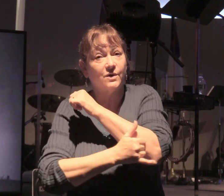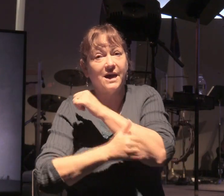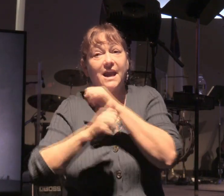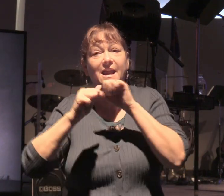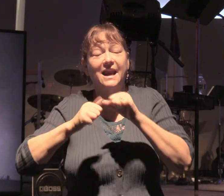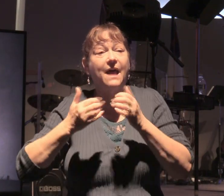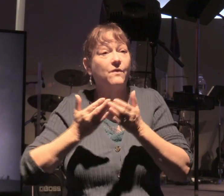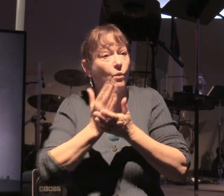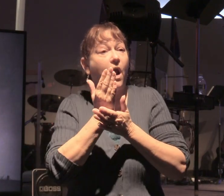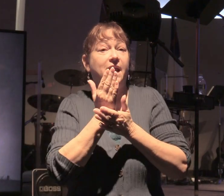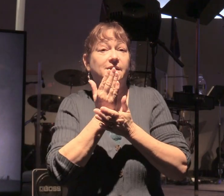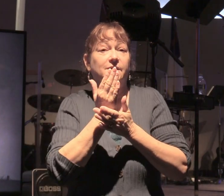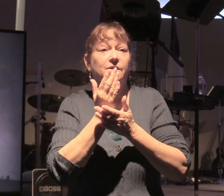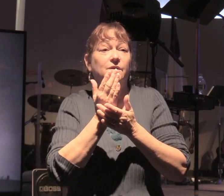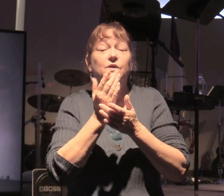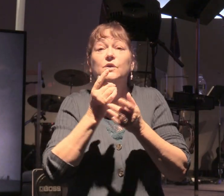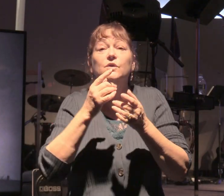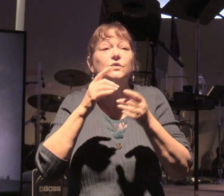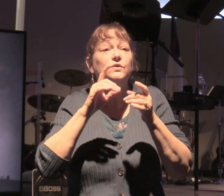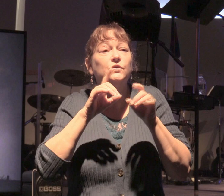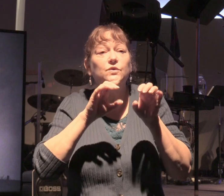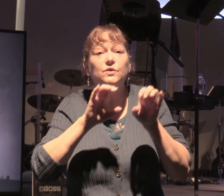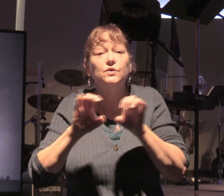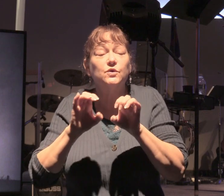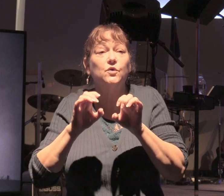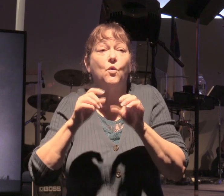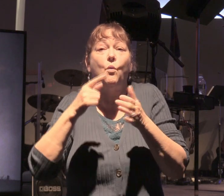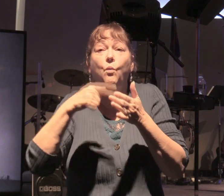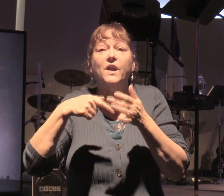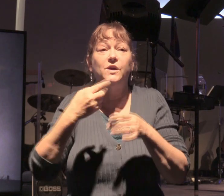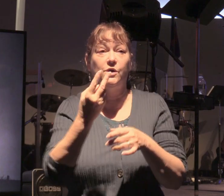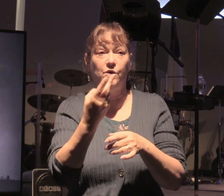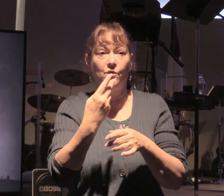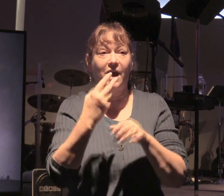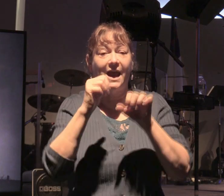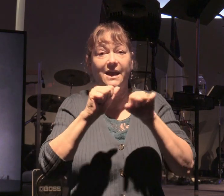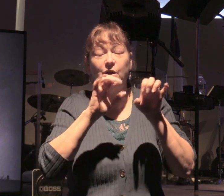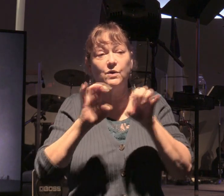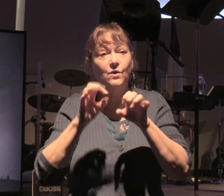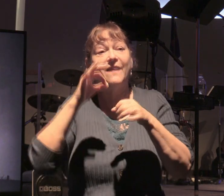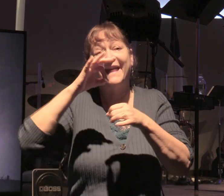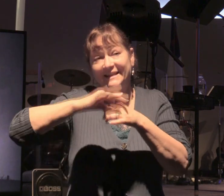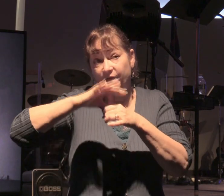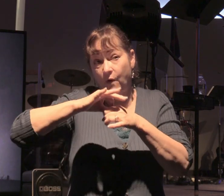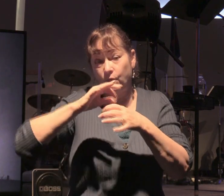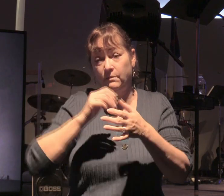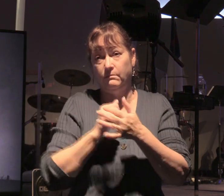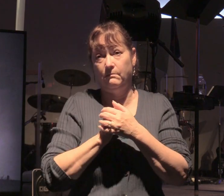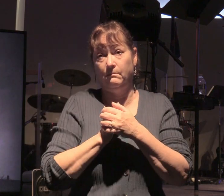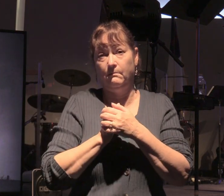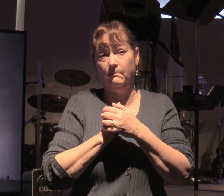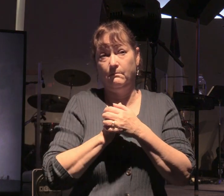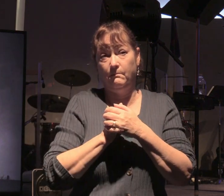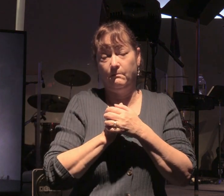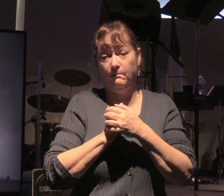can have the right to do what you and I do today here, and that's to vote.